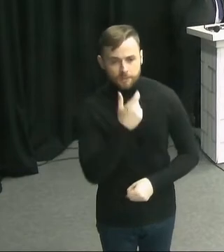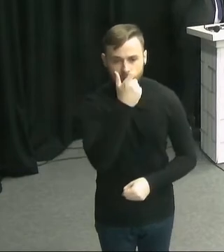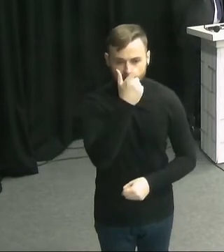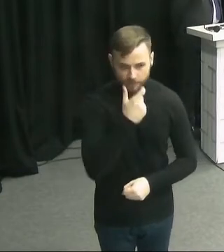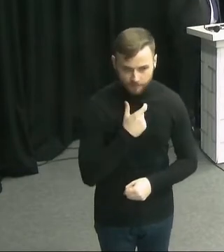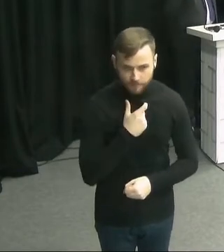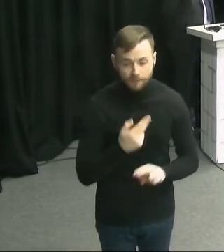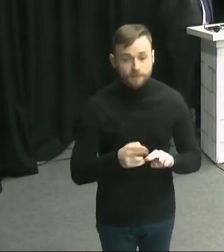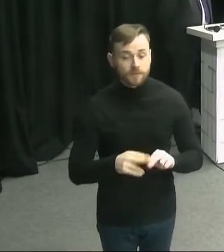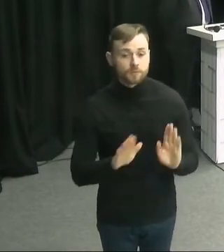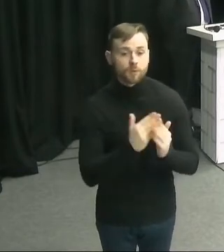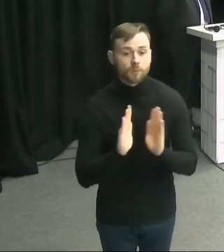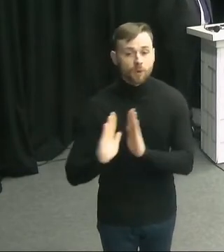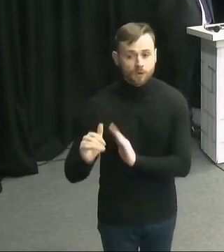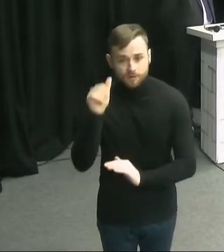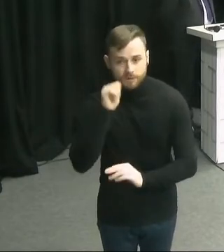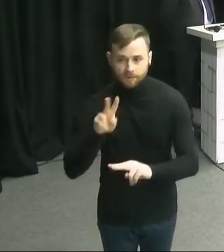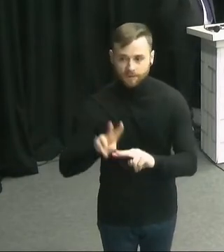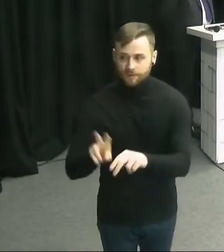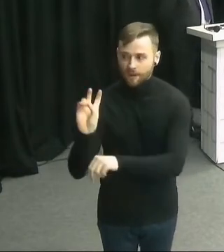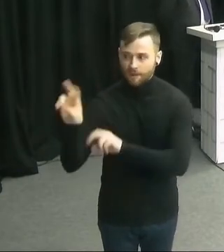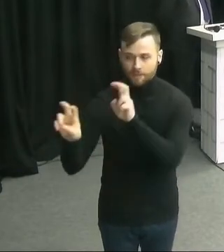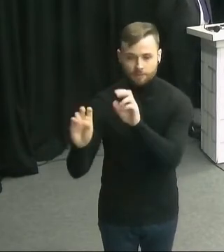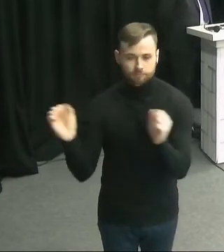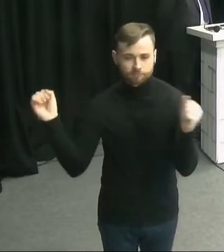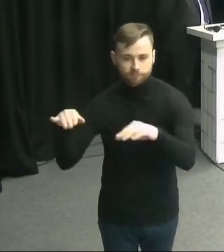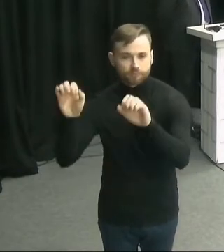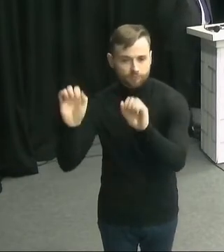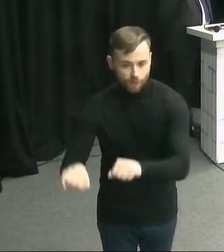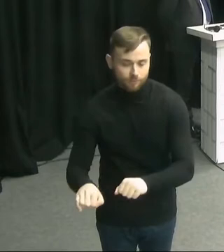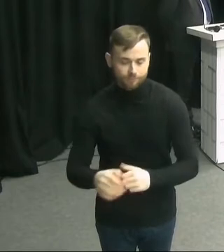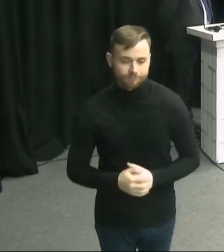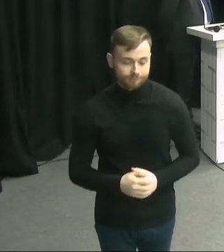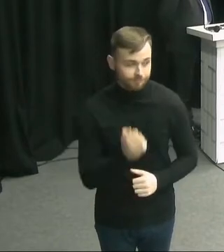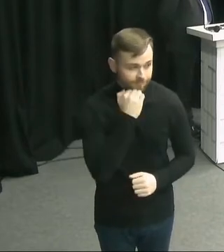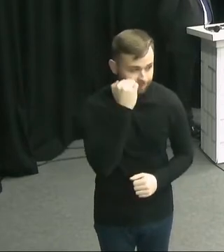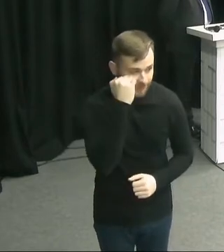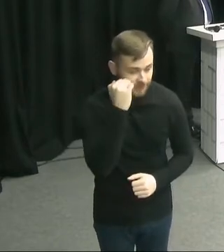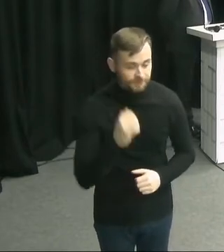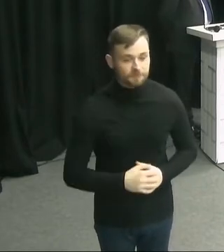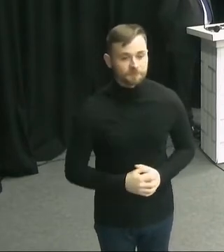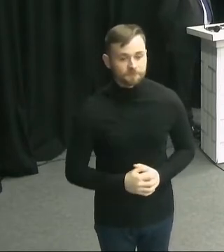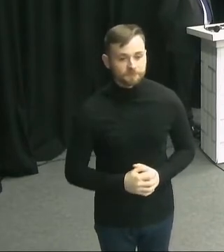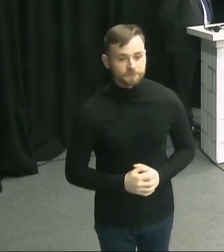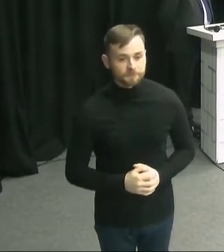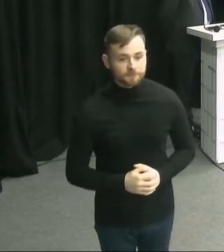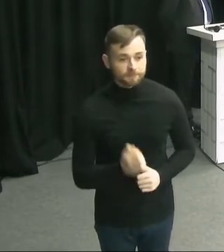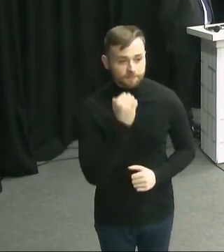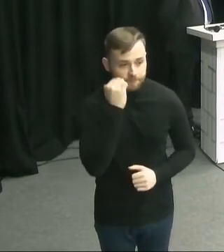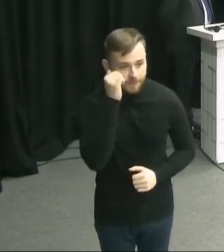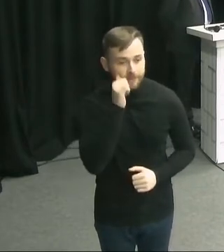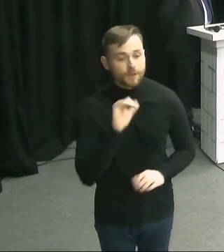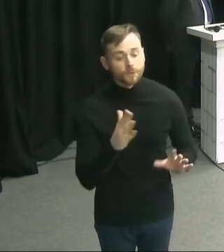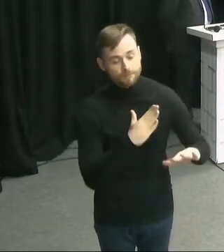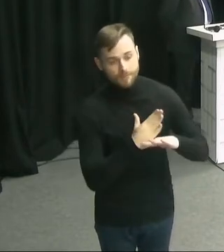and the director of the library. The library is always open and always gives us facilities to